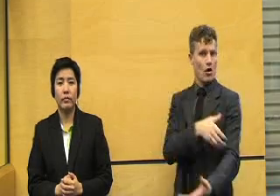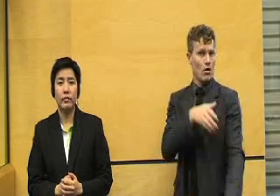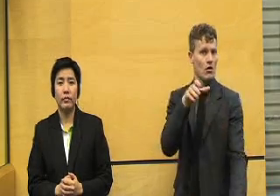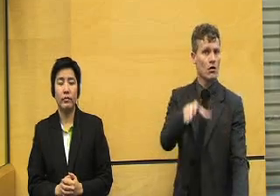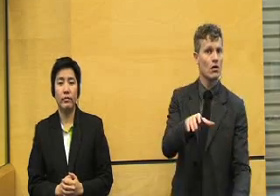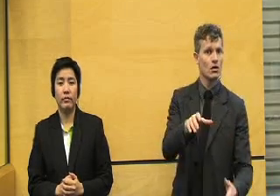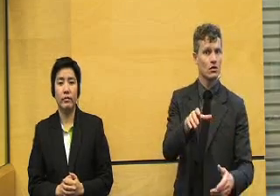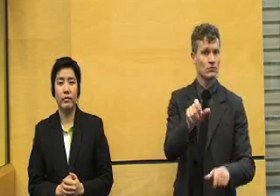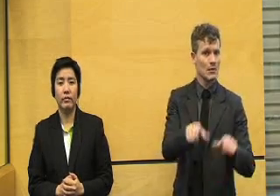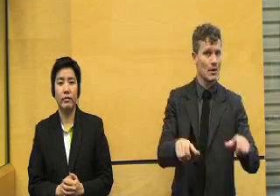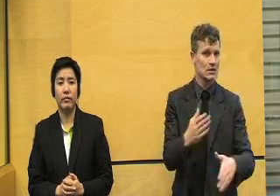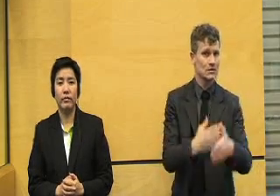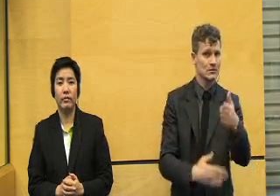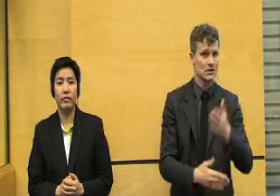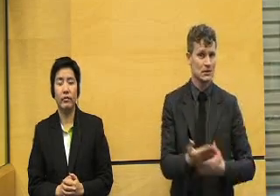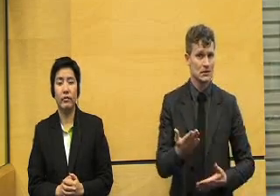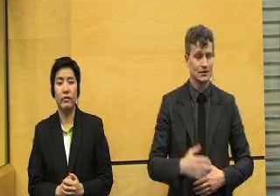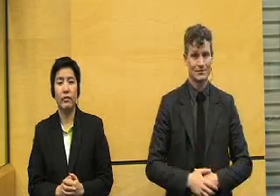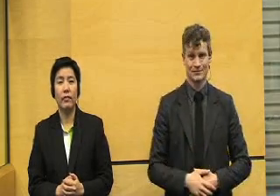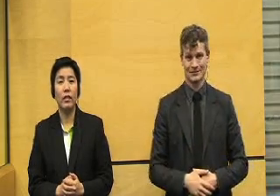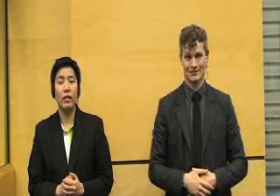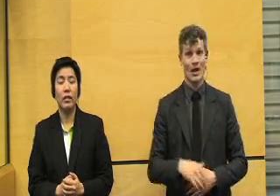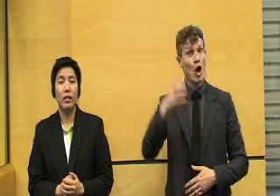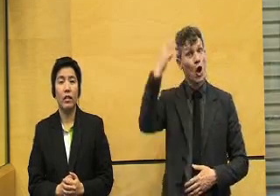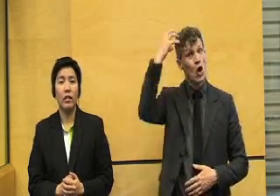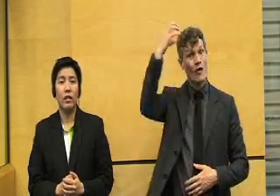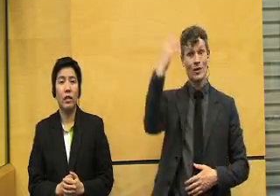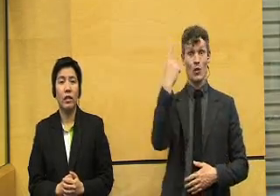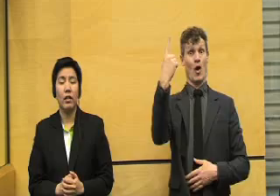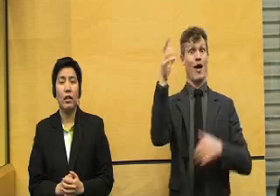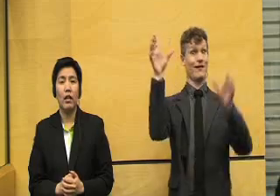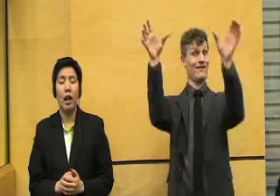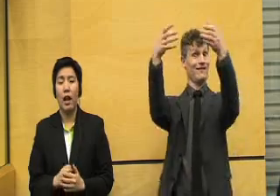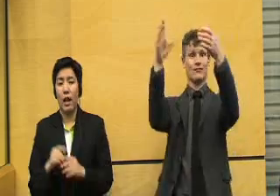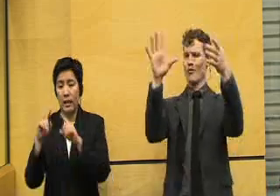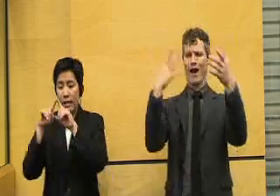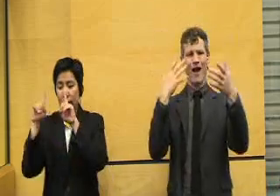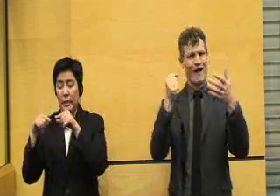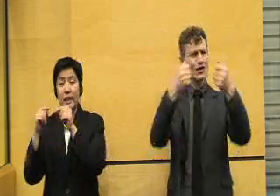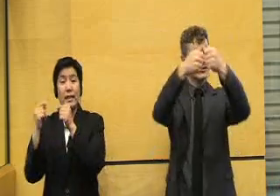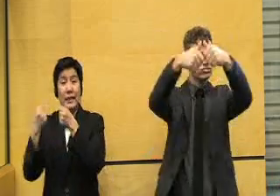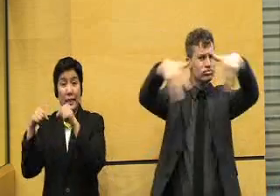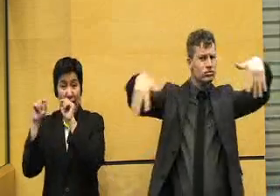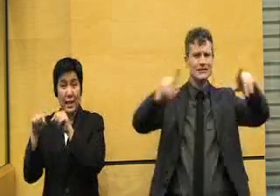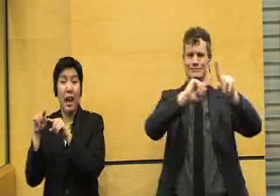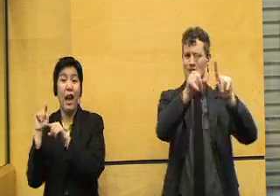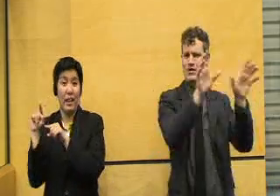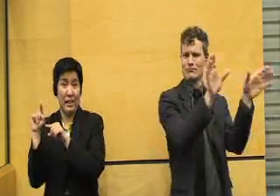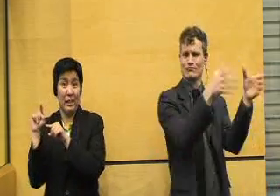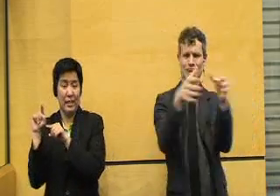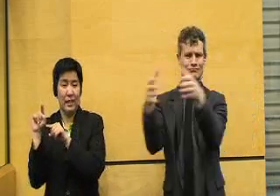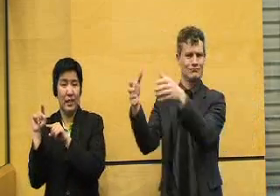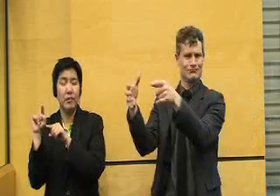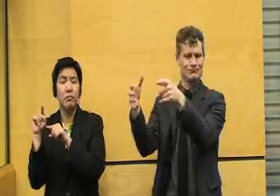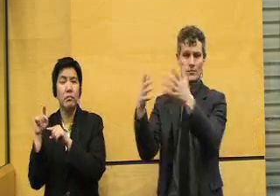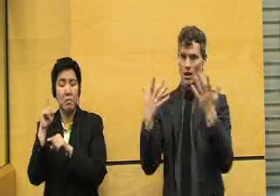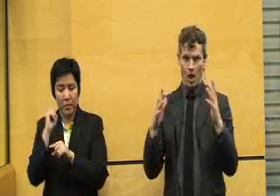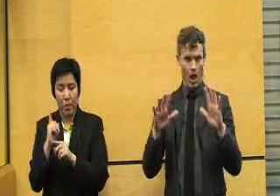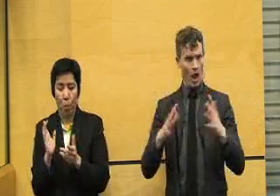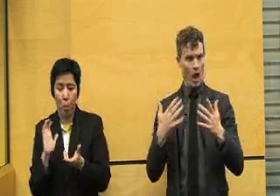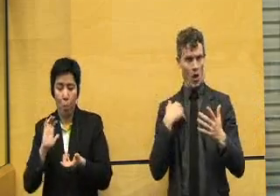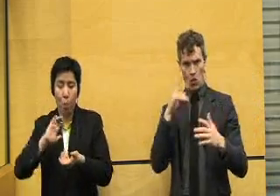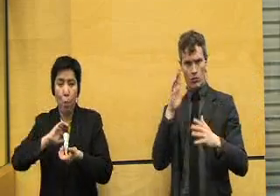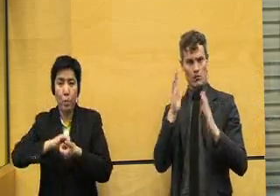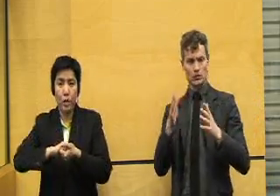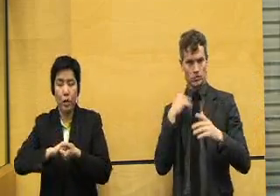many government agencies concerned. Therefore, there is a need for effective coordination and monitoring to keep track of progress